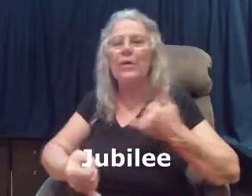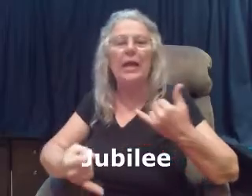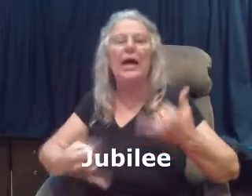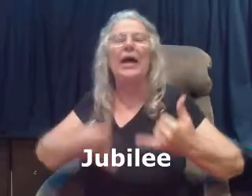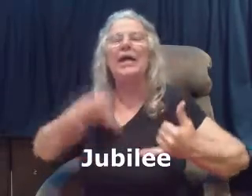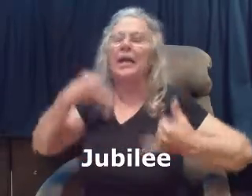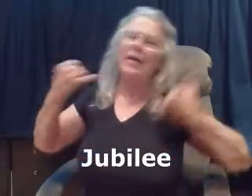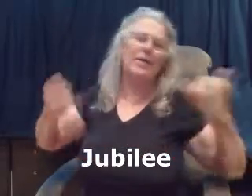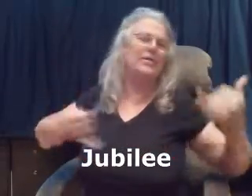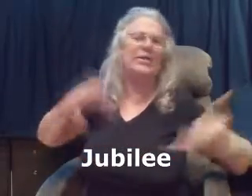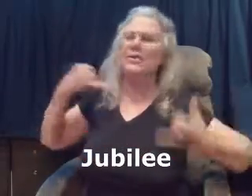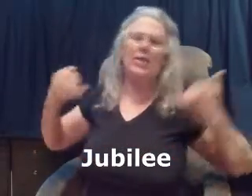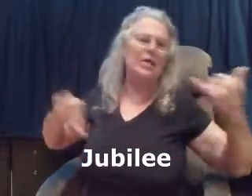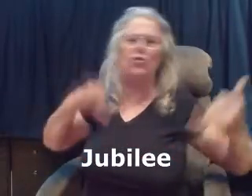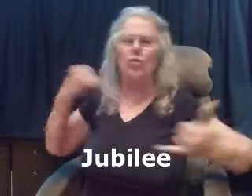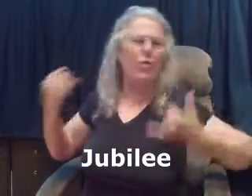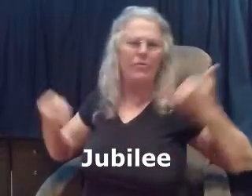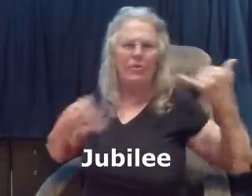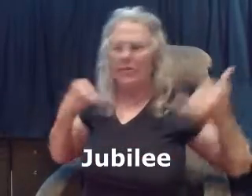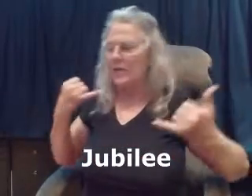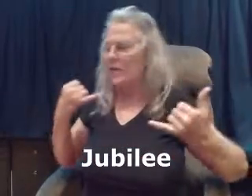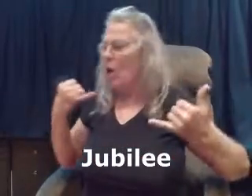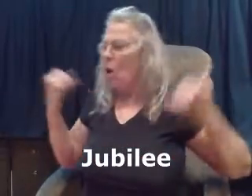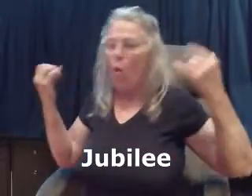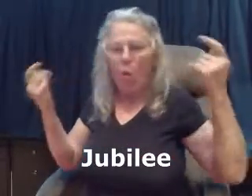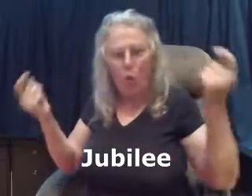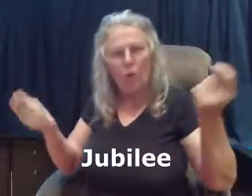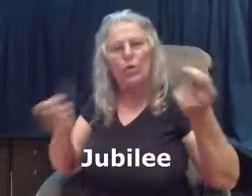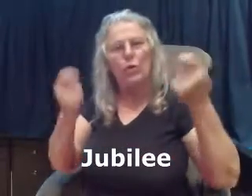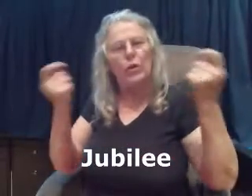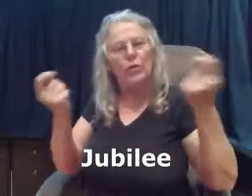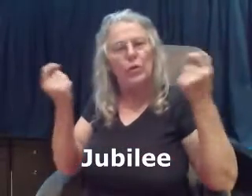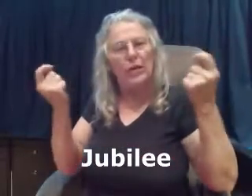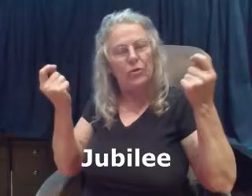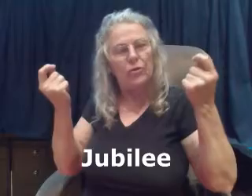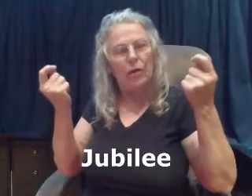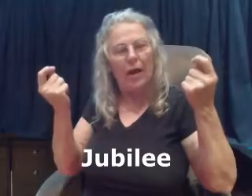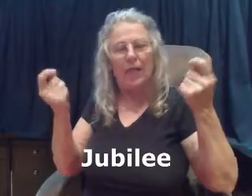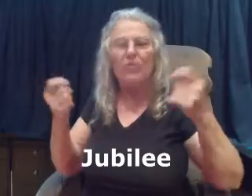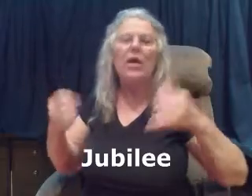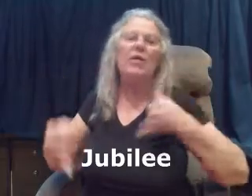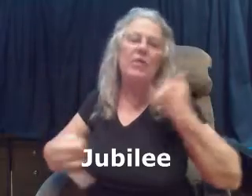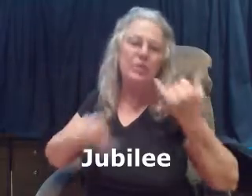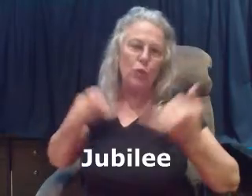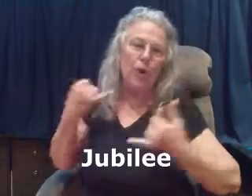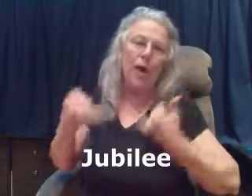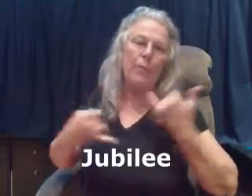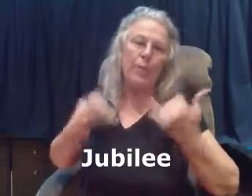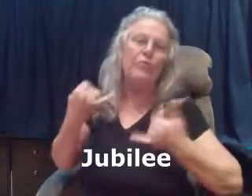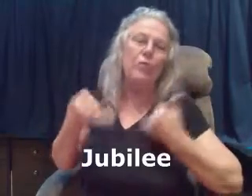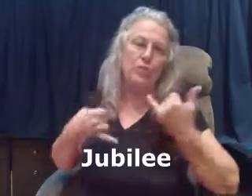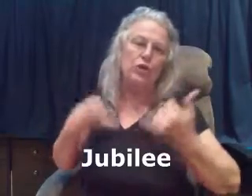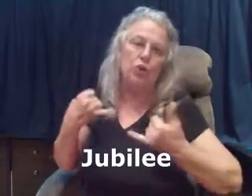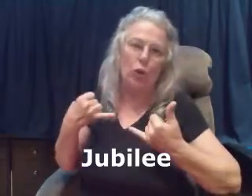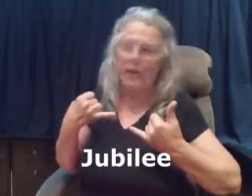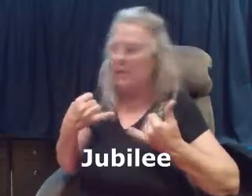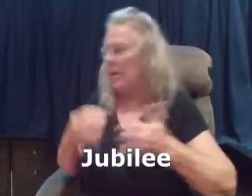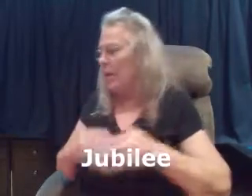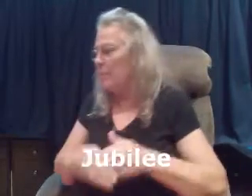Jubilee, again, is that joyfulness, or you can do in triumph. This one, I prefer the joy sign.